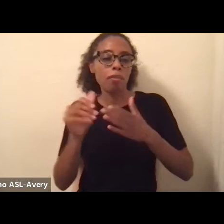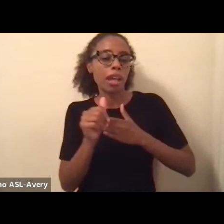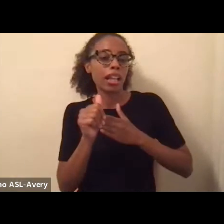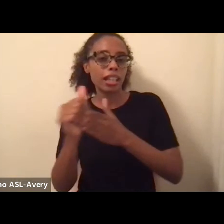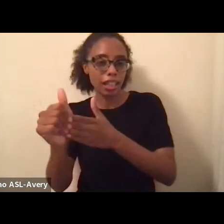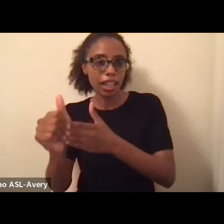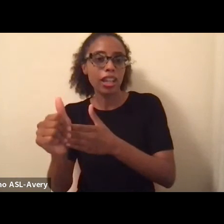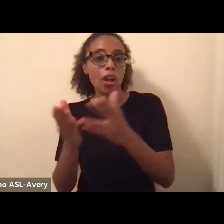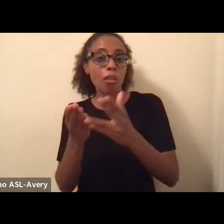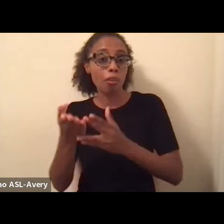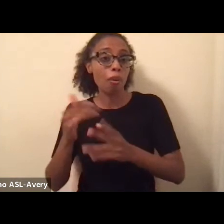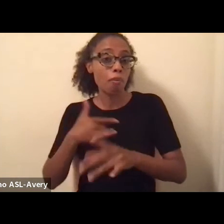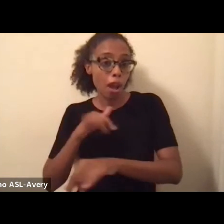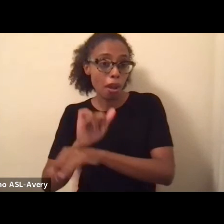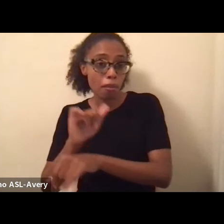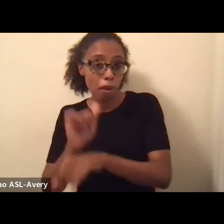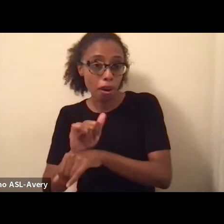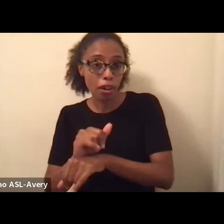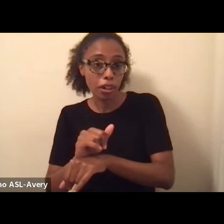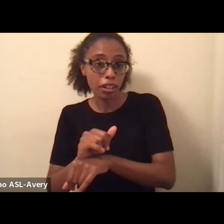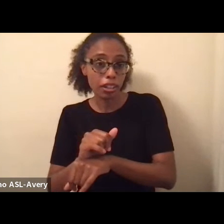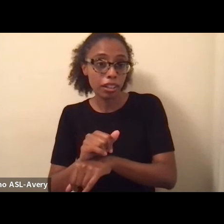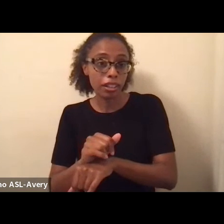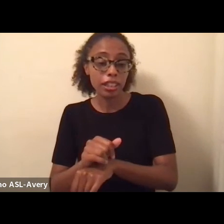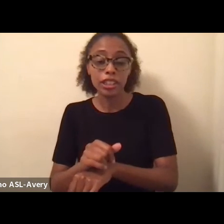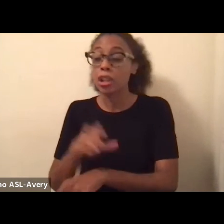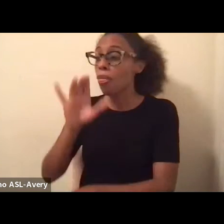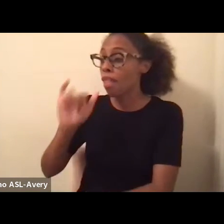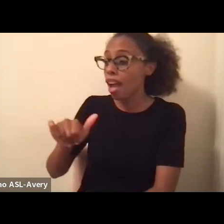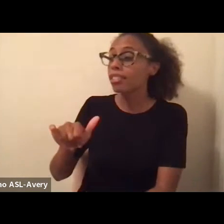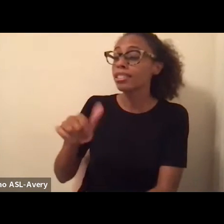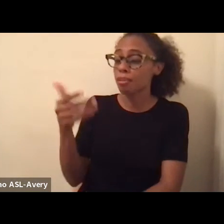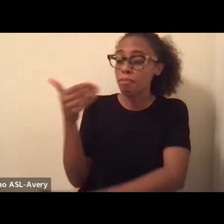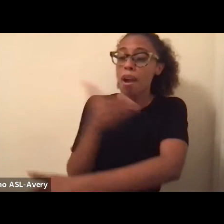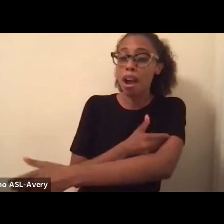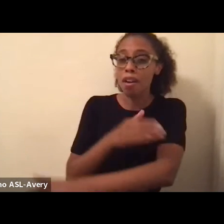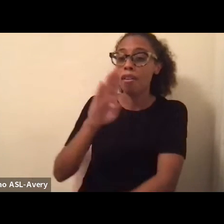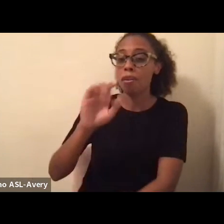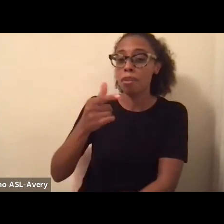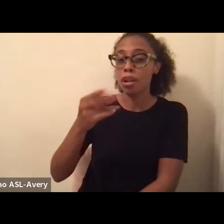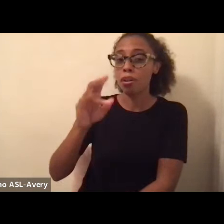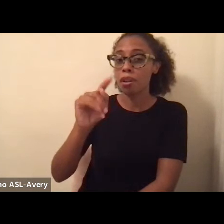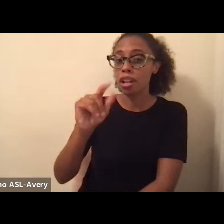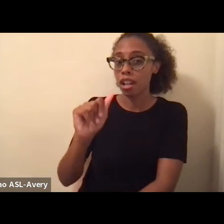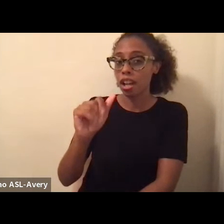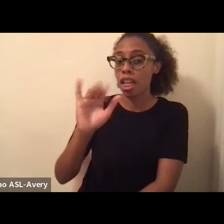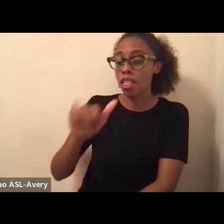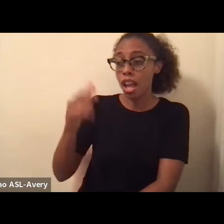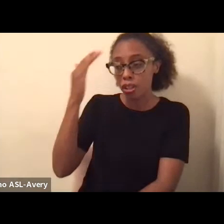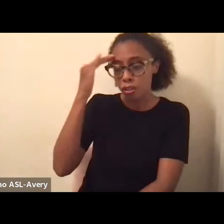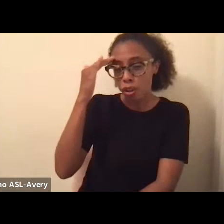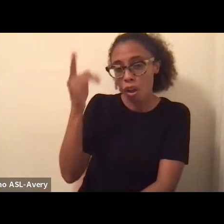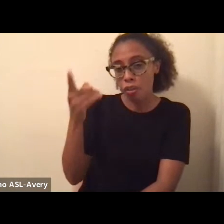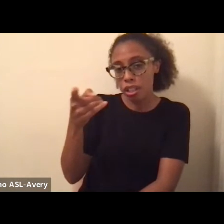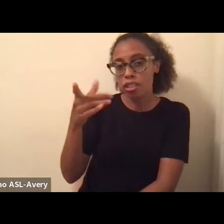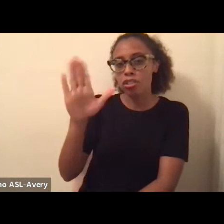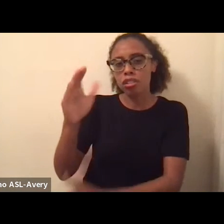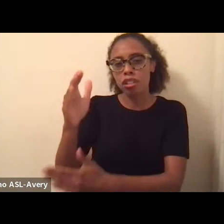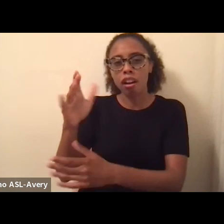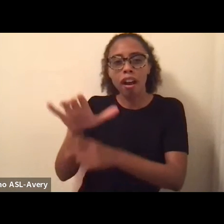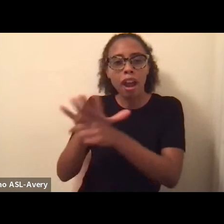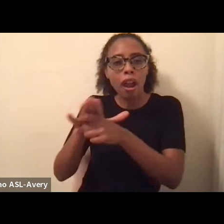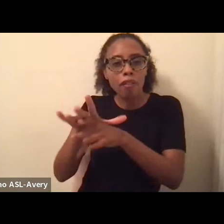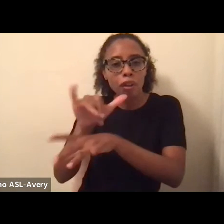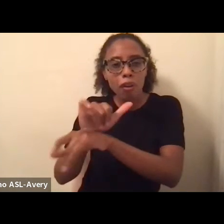That's powerful, Bakita, that you know that that's your piece of the work is really, really important. Knowing where our piece of the work